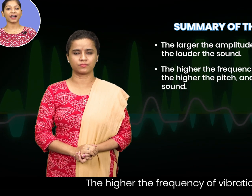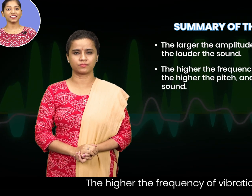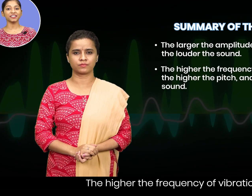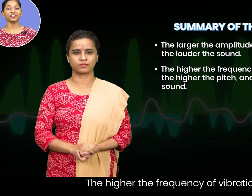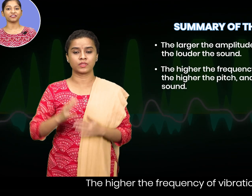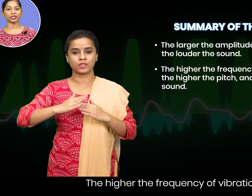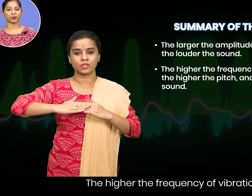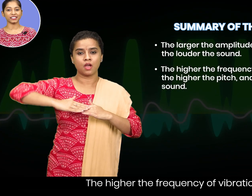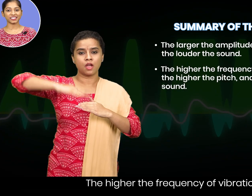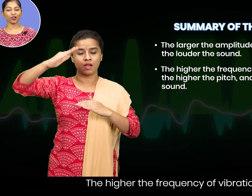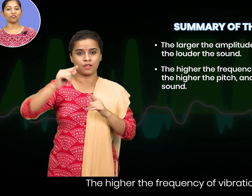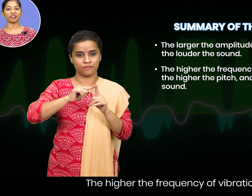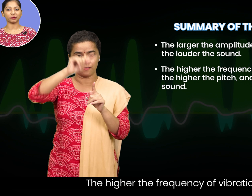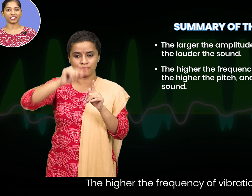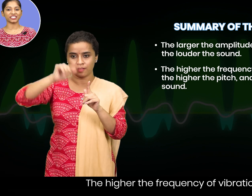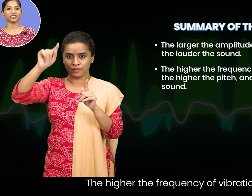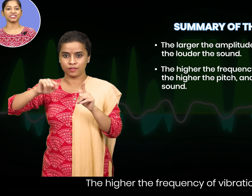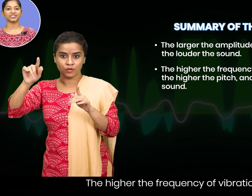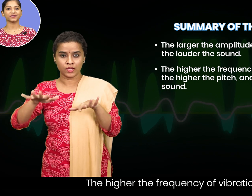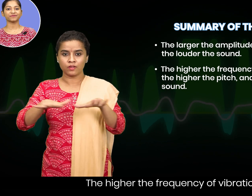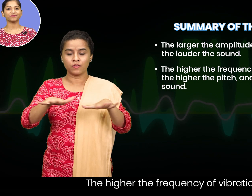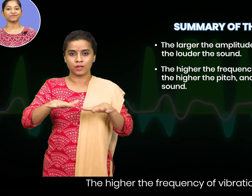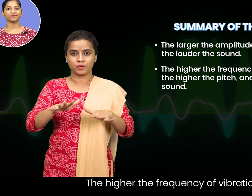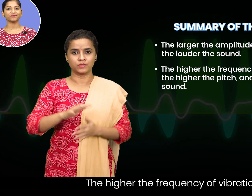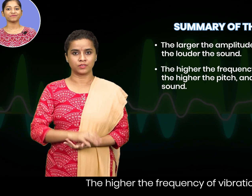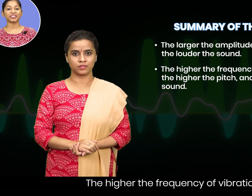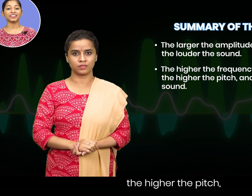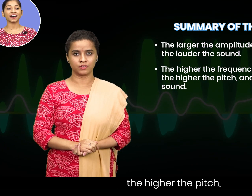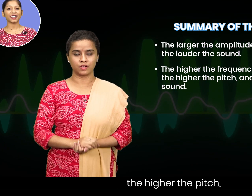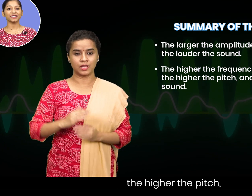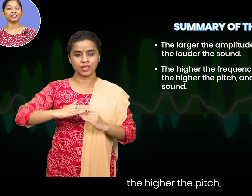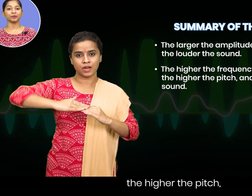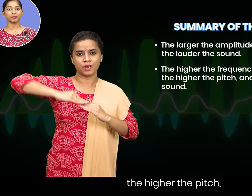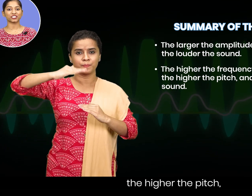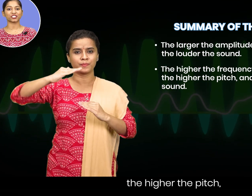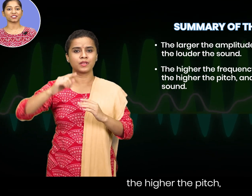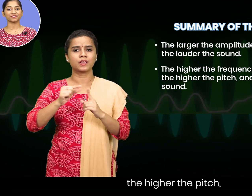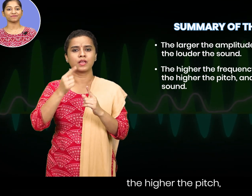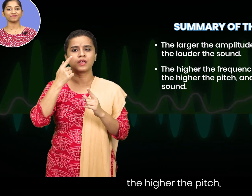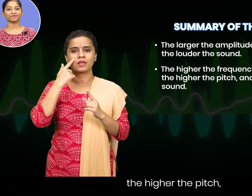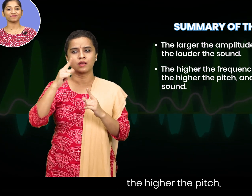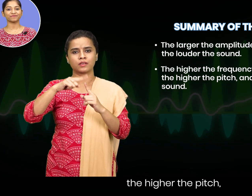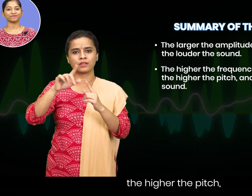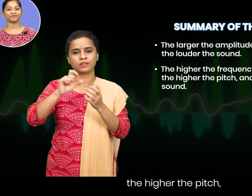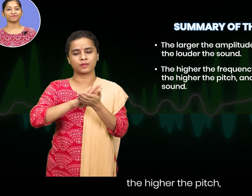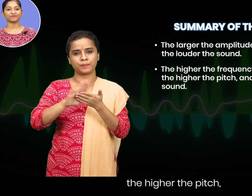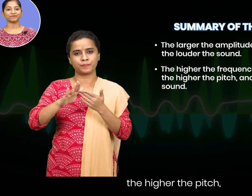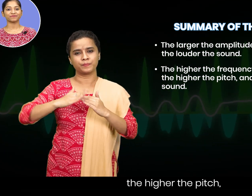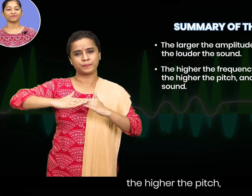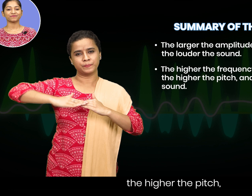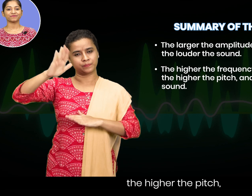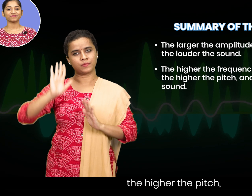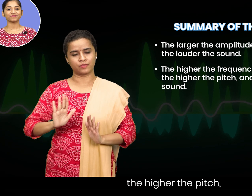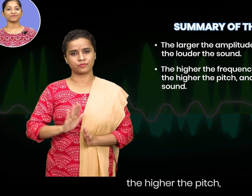The higher the frequency of vibration, the higher the pitch,